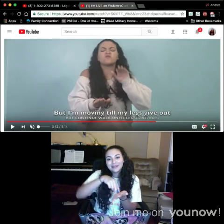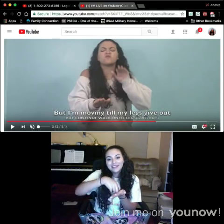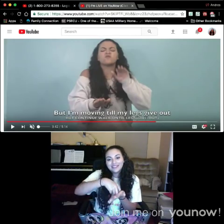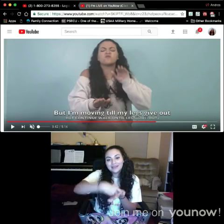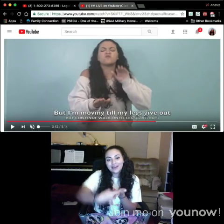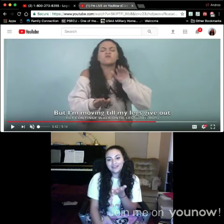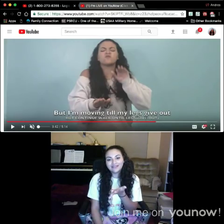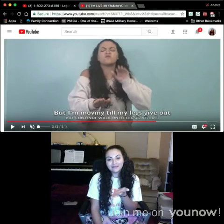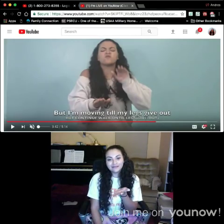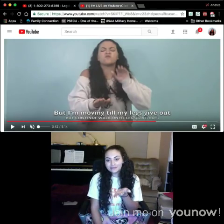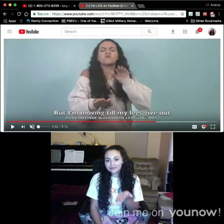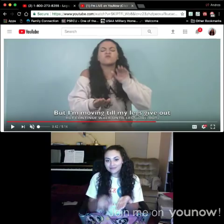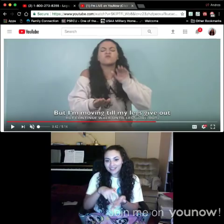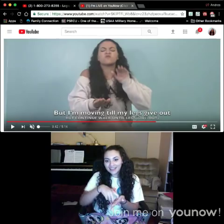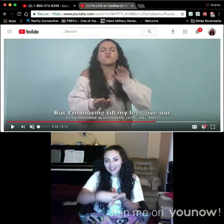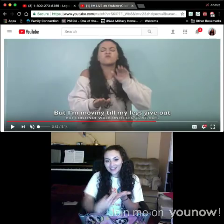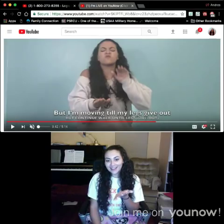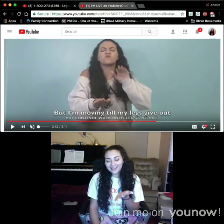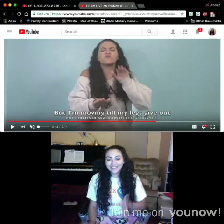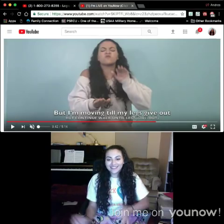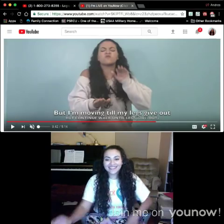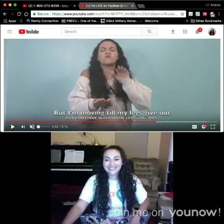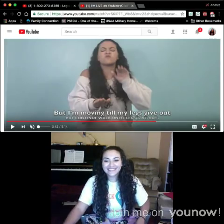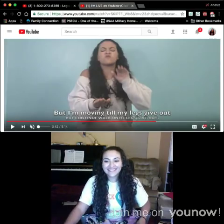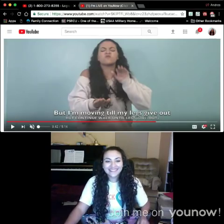My legs gave out. Yeah.